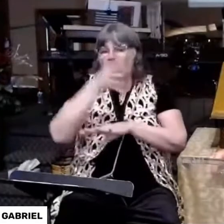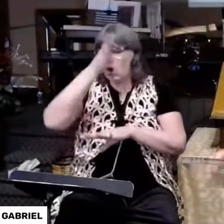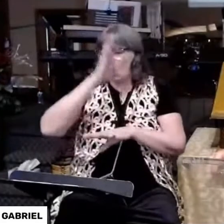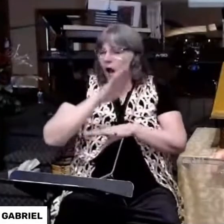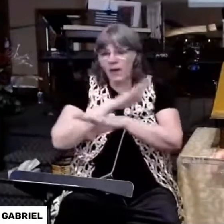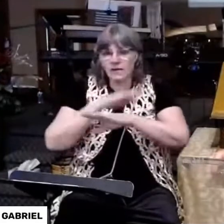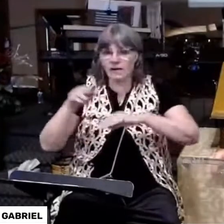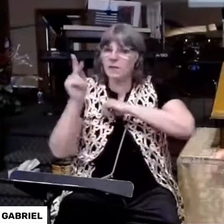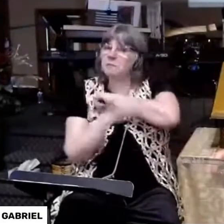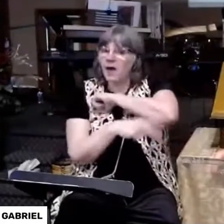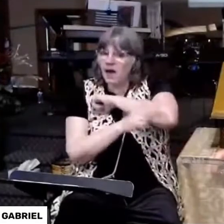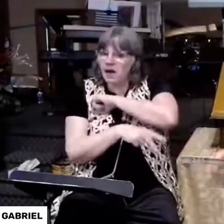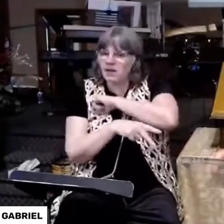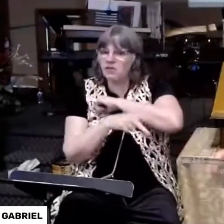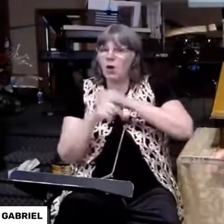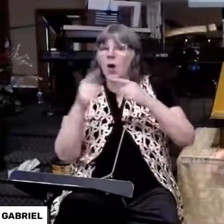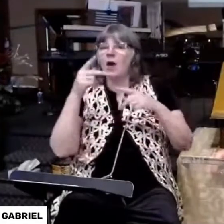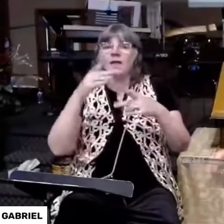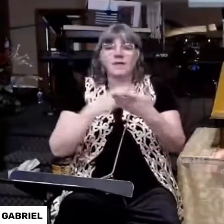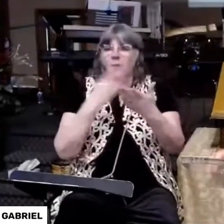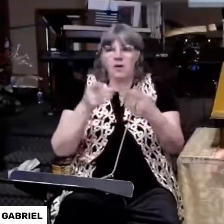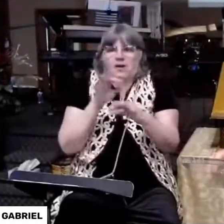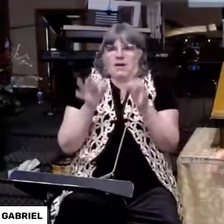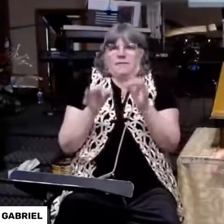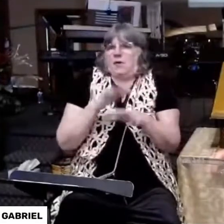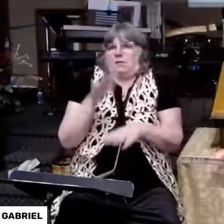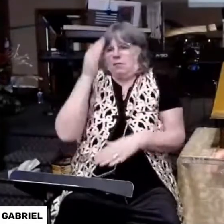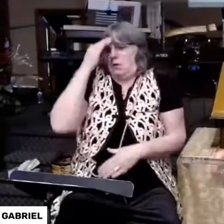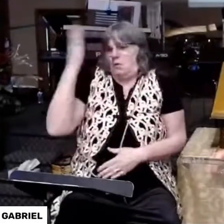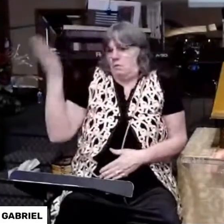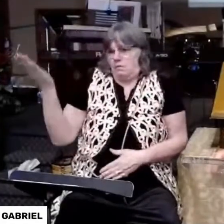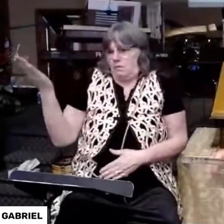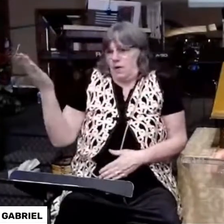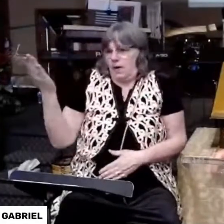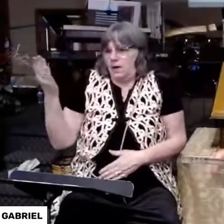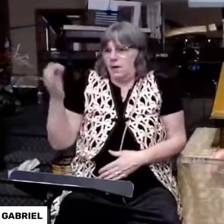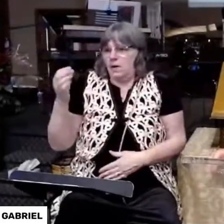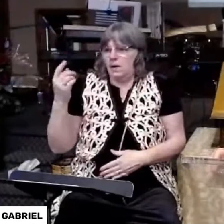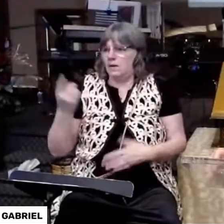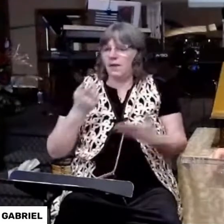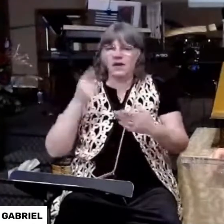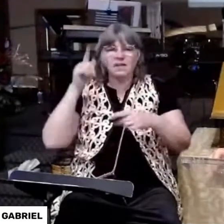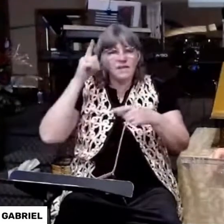So he felt, well, they need to know, you know.